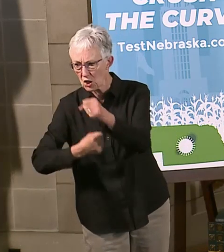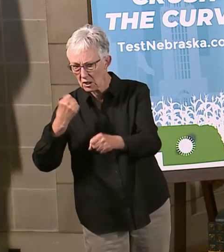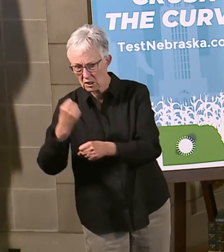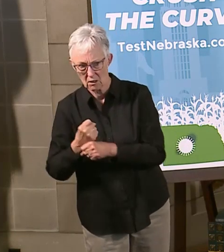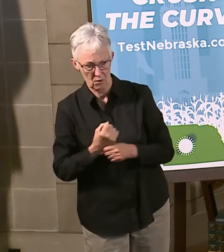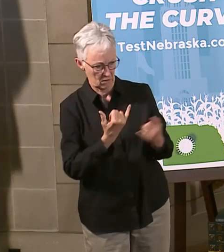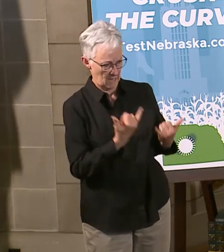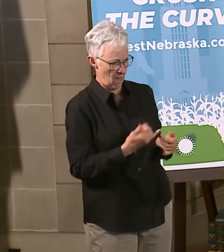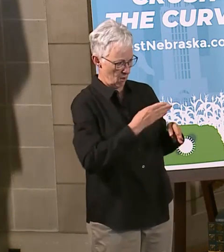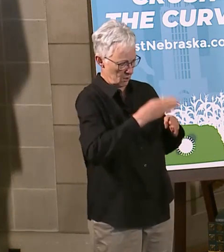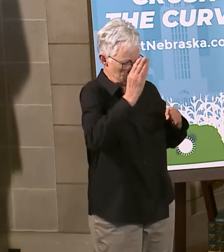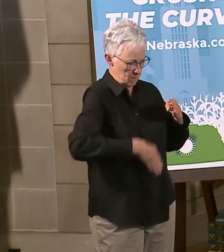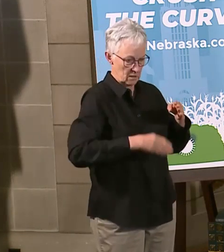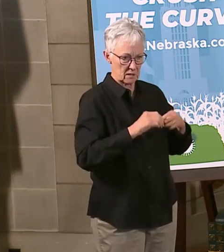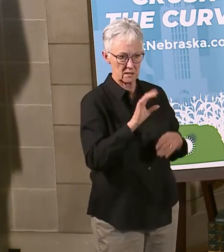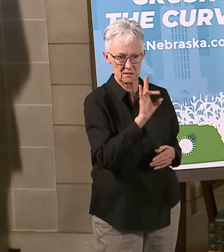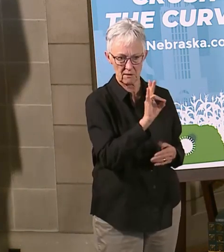team.